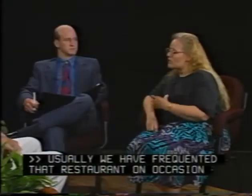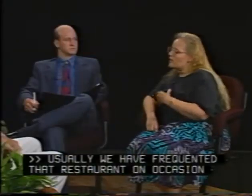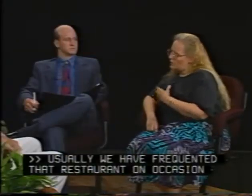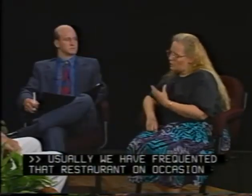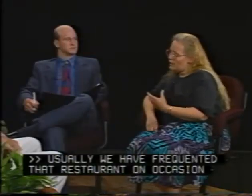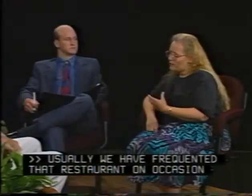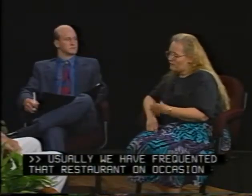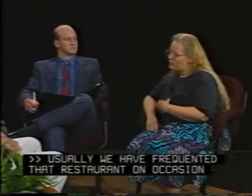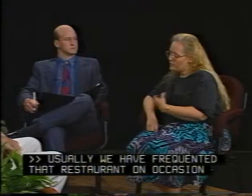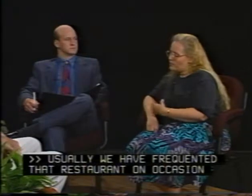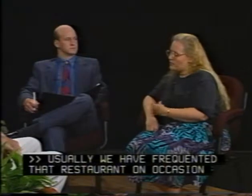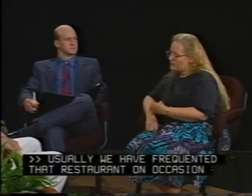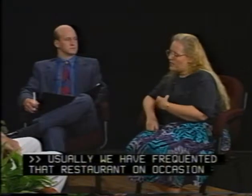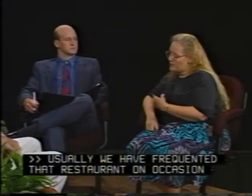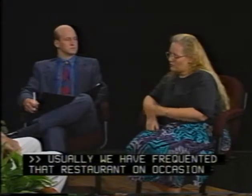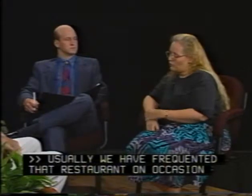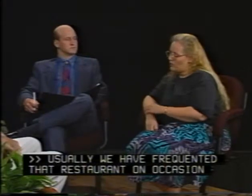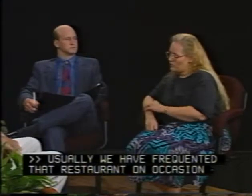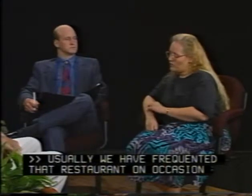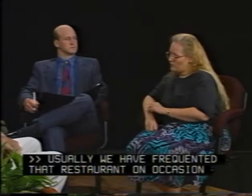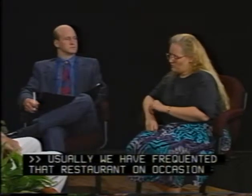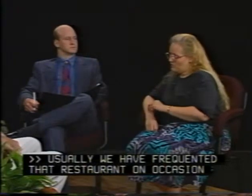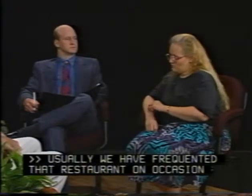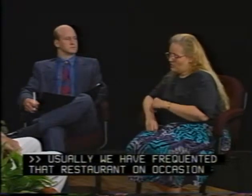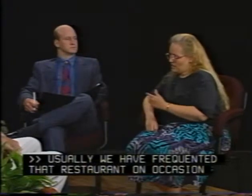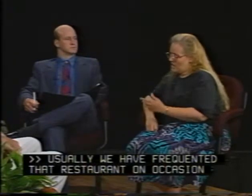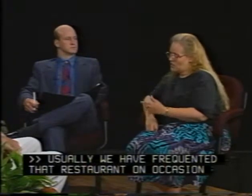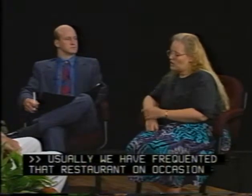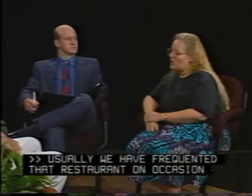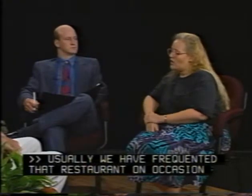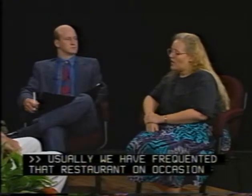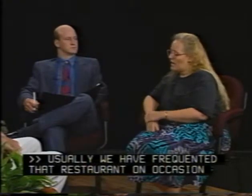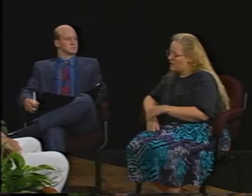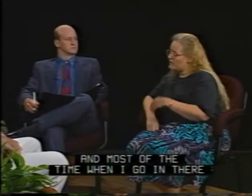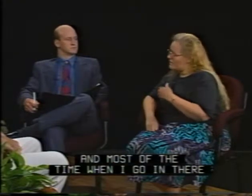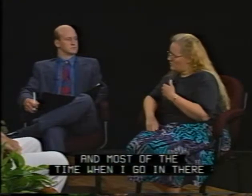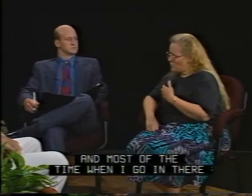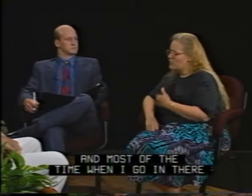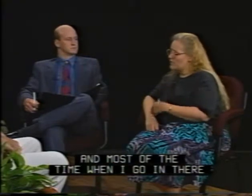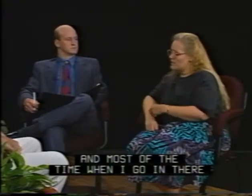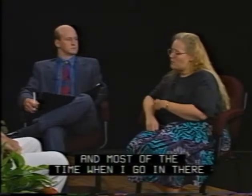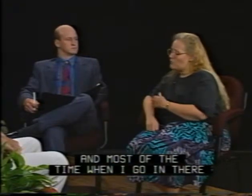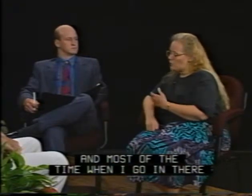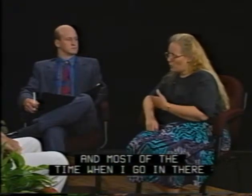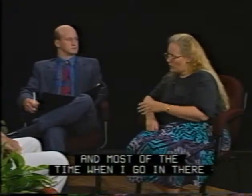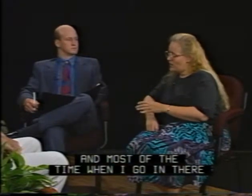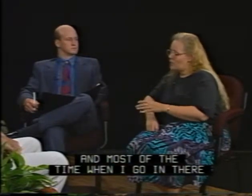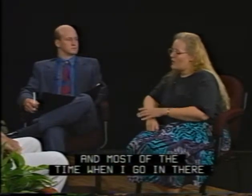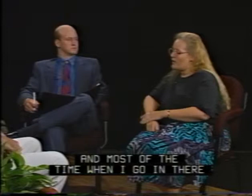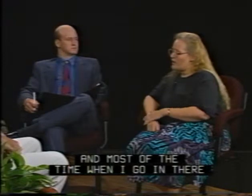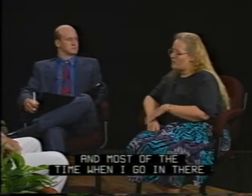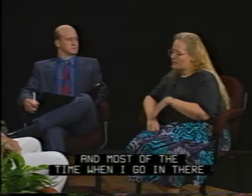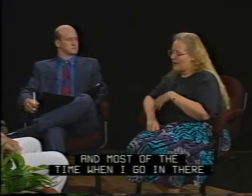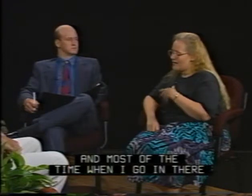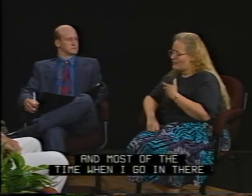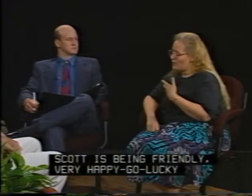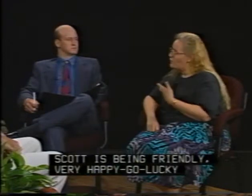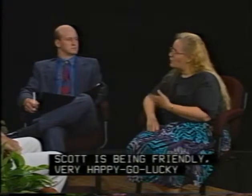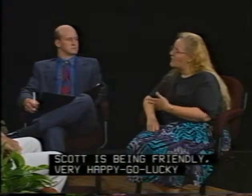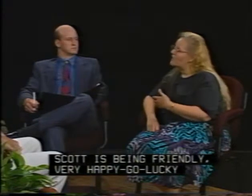Usually, we have frequented that restaurant on occasion, and most of the time when I go in there, Scott is very friendly,